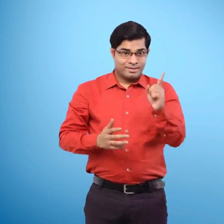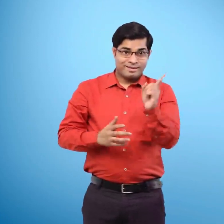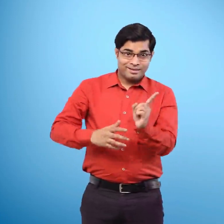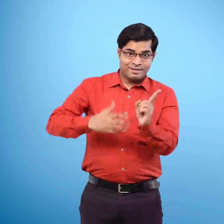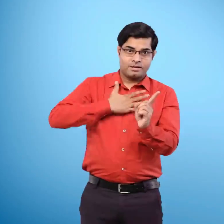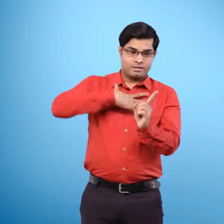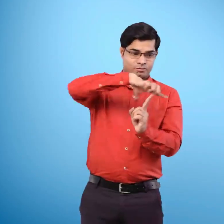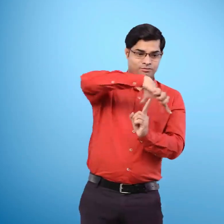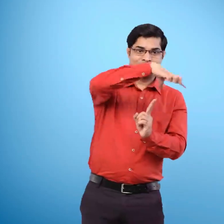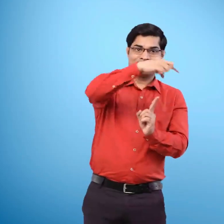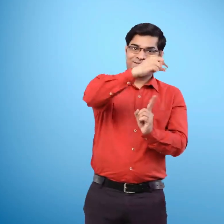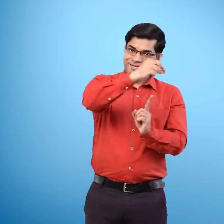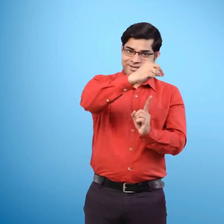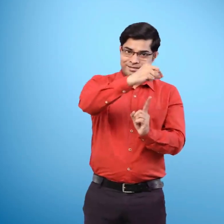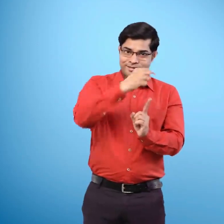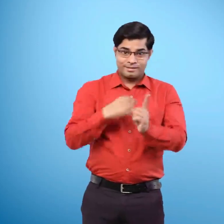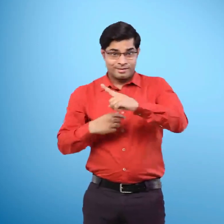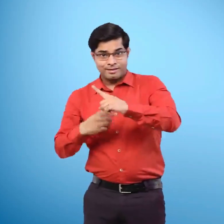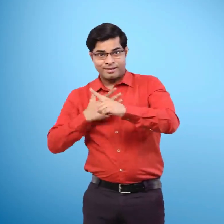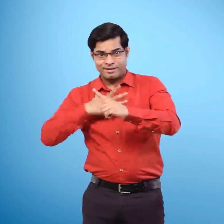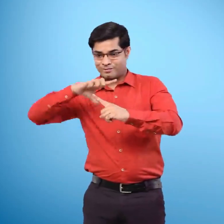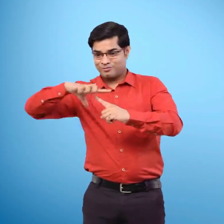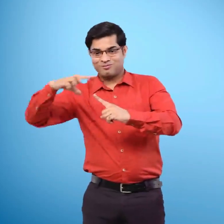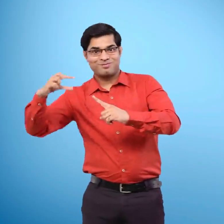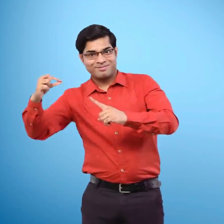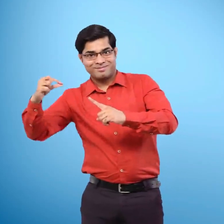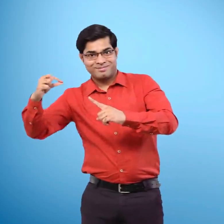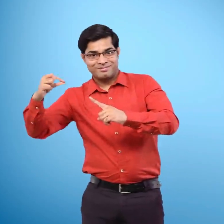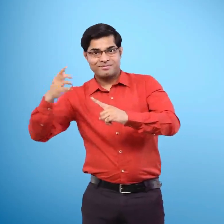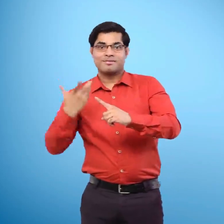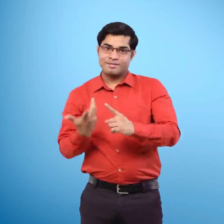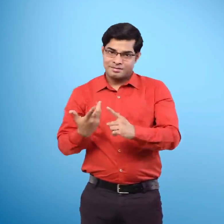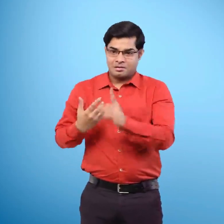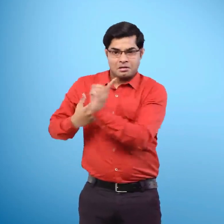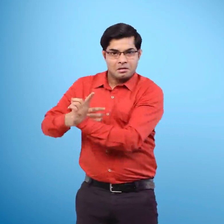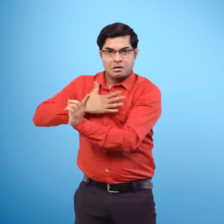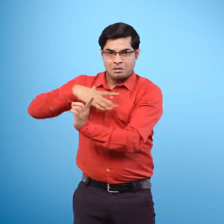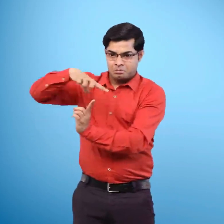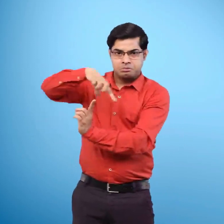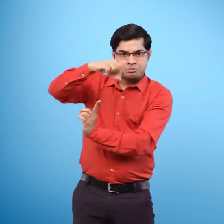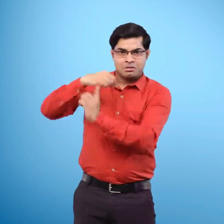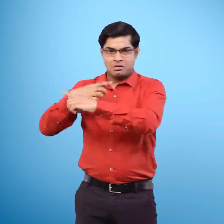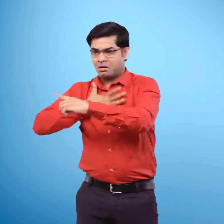with the stem of leaf pointing at the top or stem pointing at the bottom